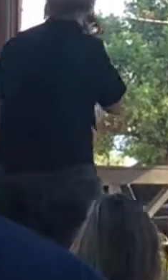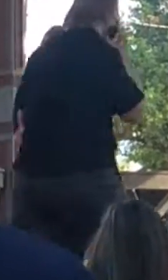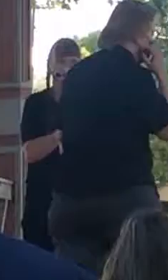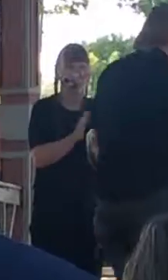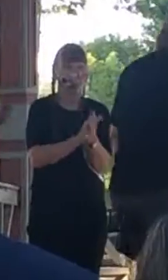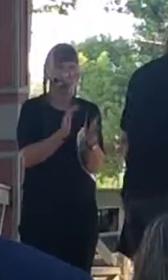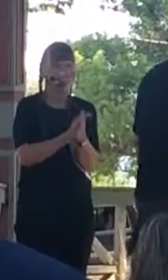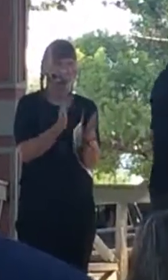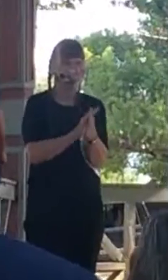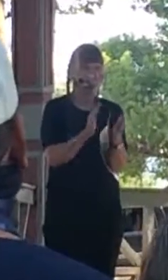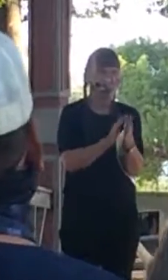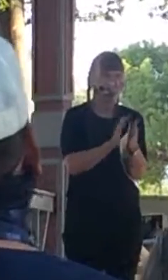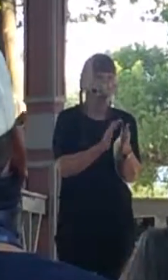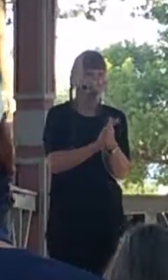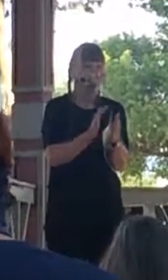Woo-hoo!